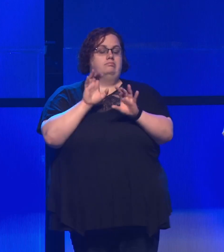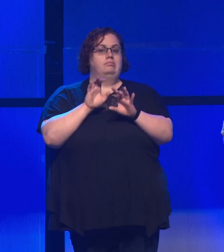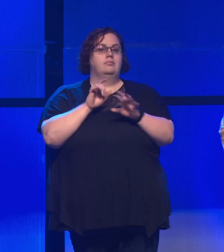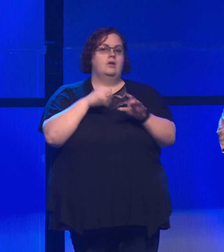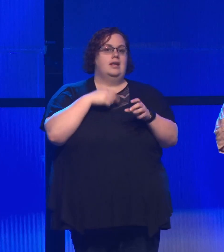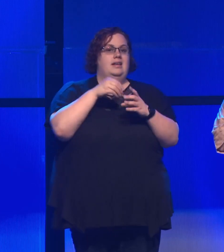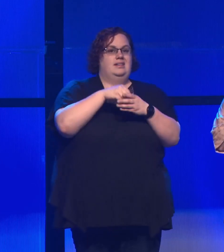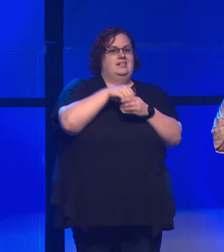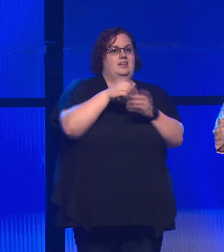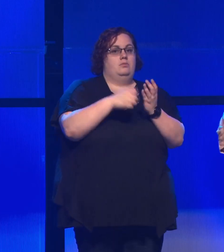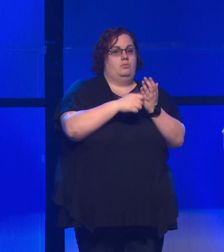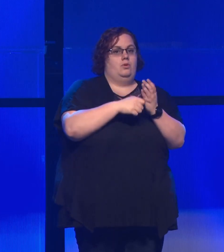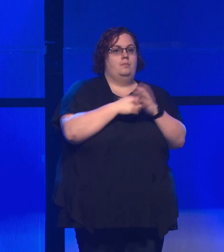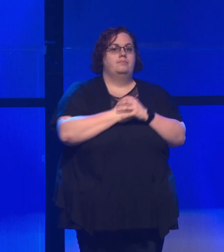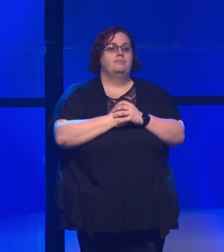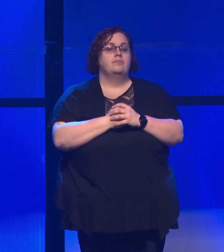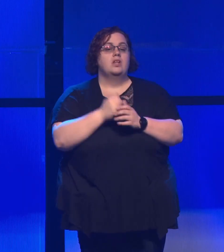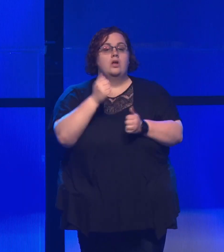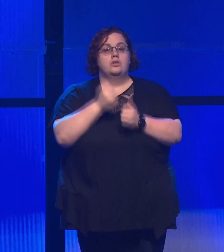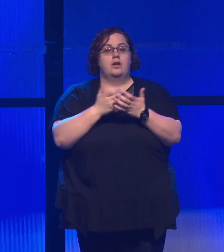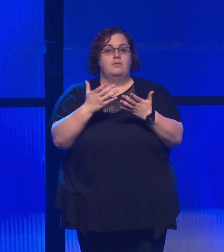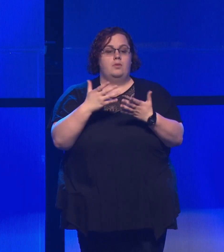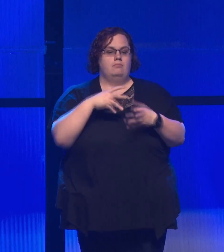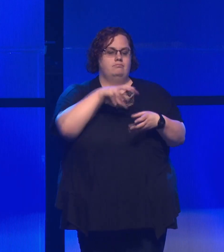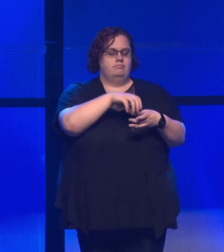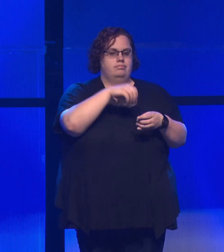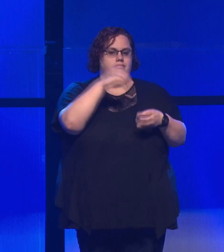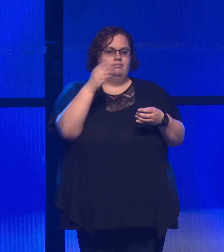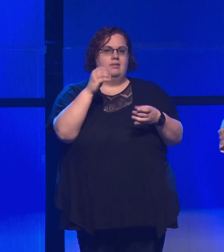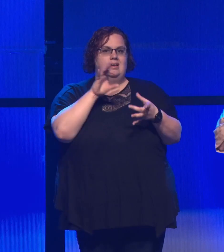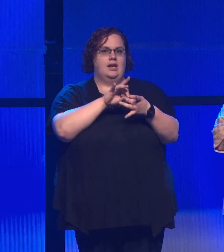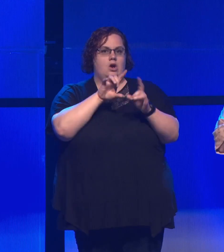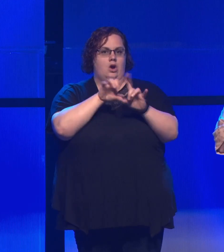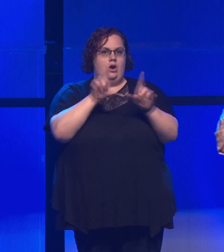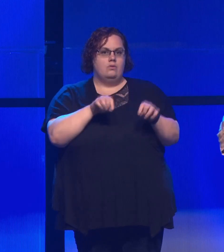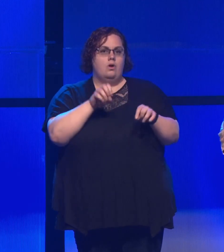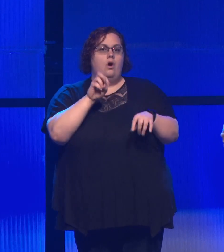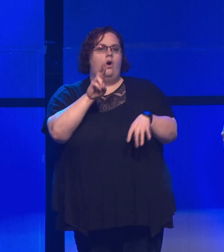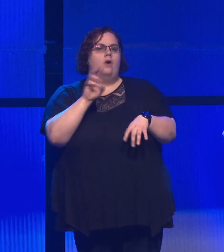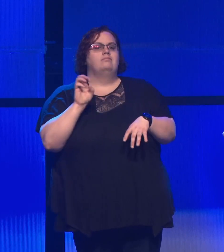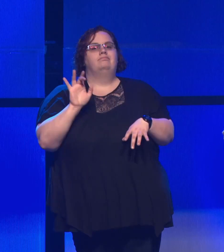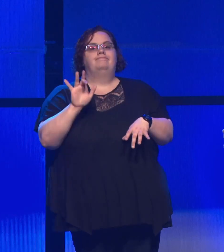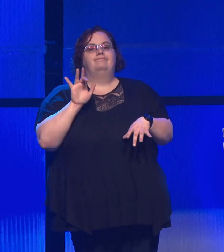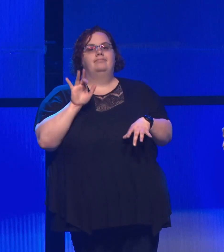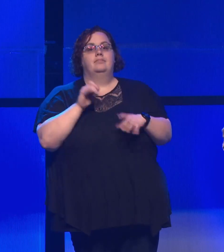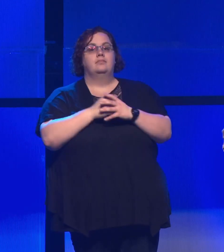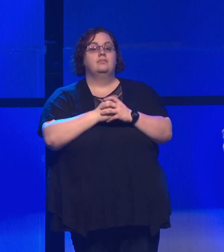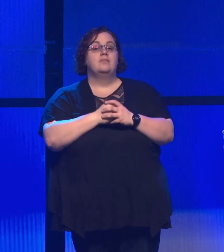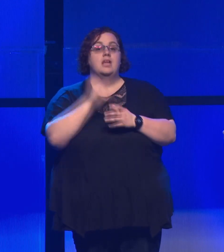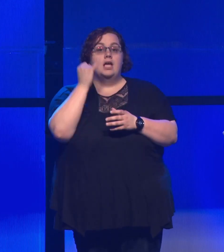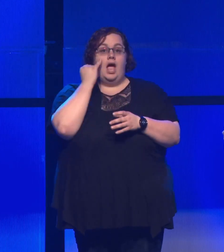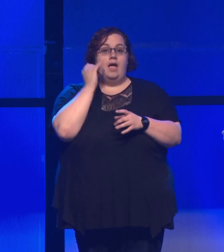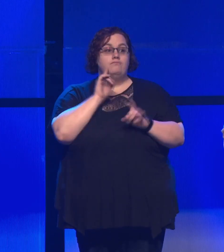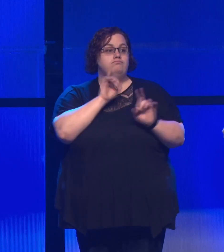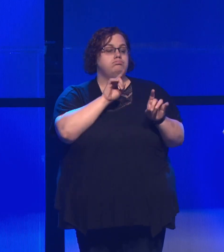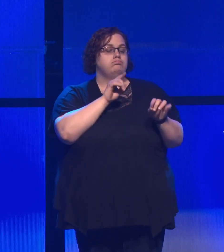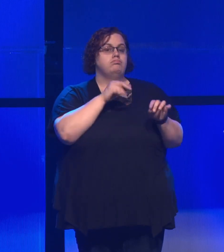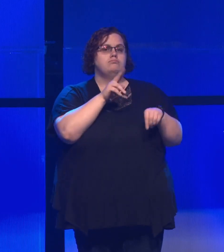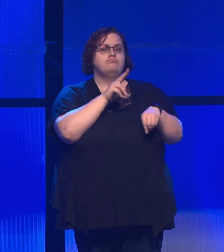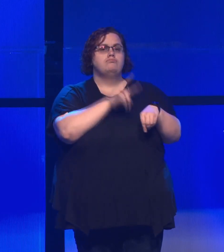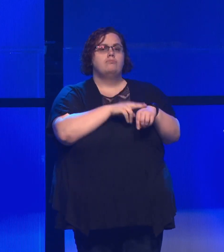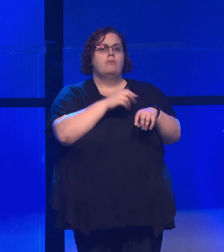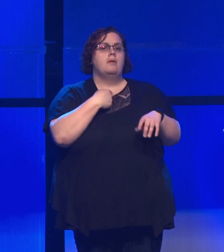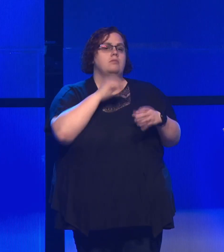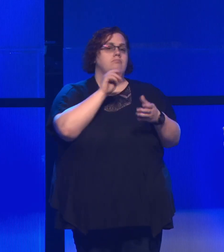your program. Everyone, go ahead and take out that Connect card, or go ahead and click on it. If you are a regular attender, just